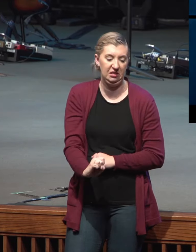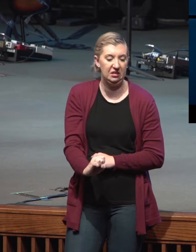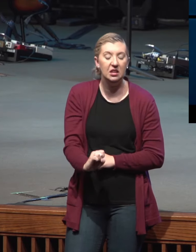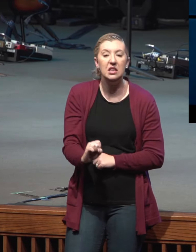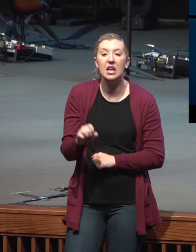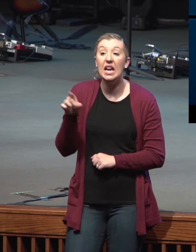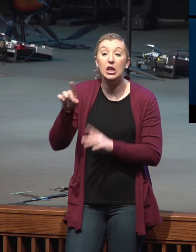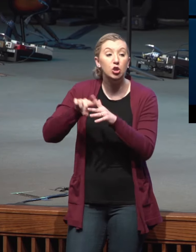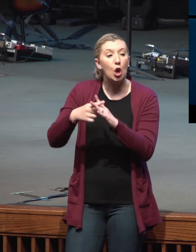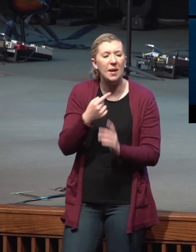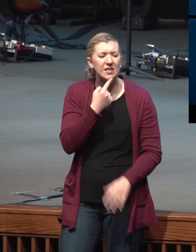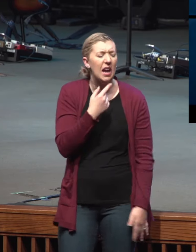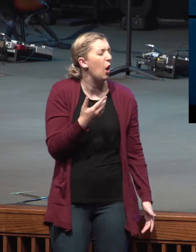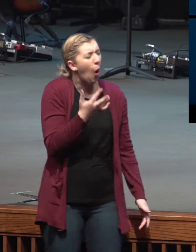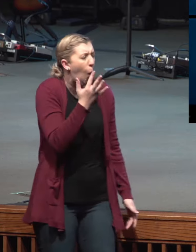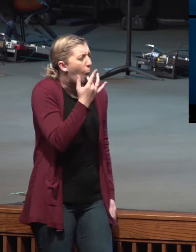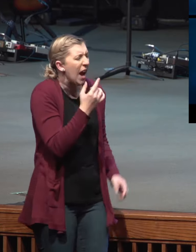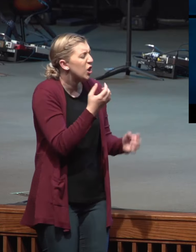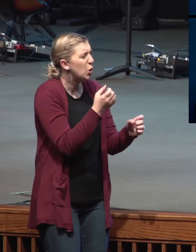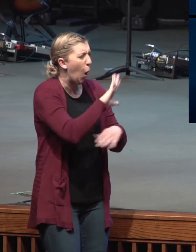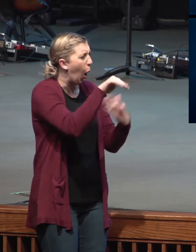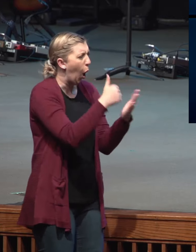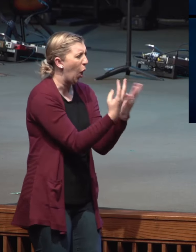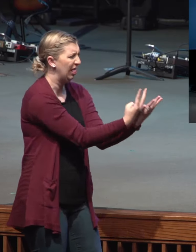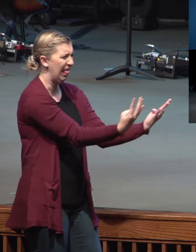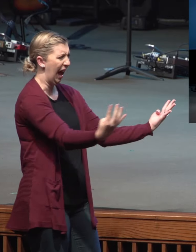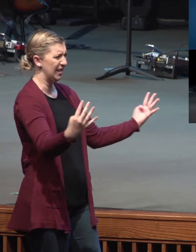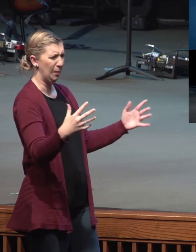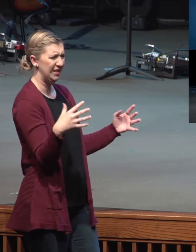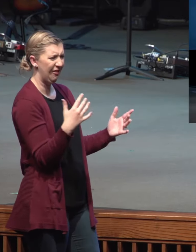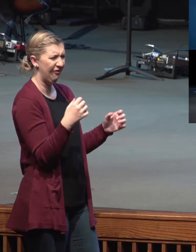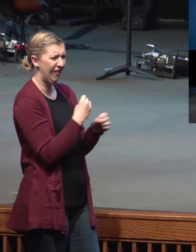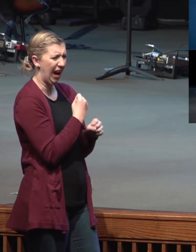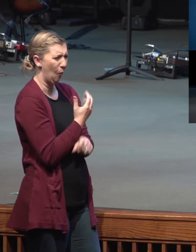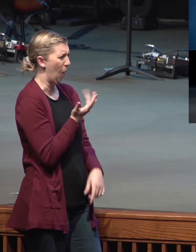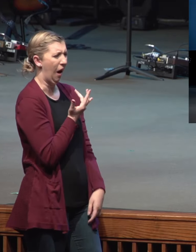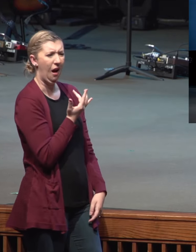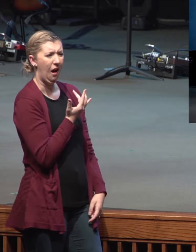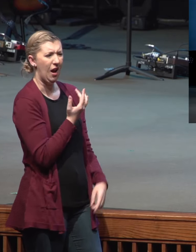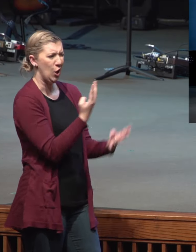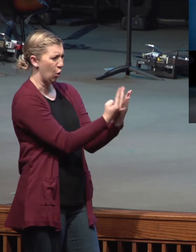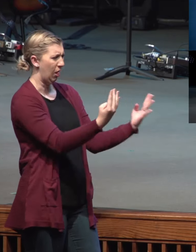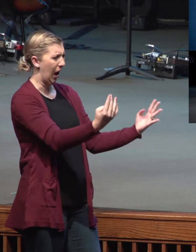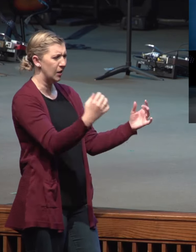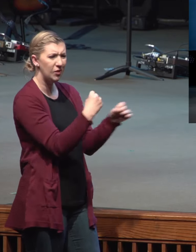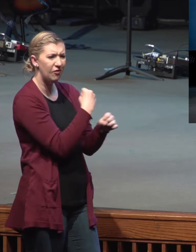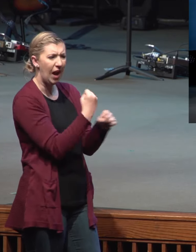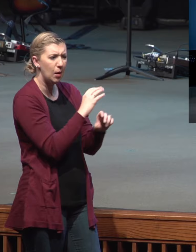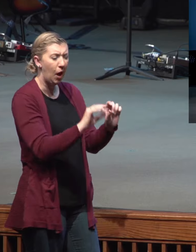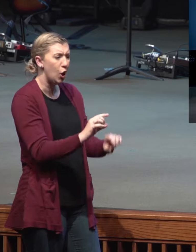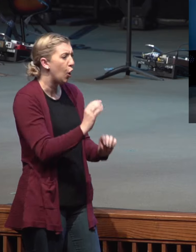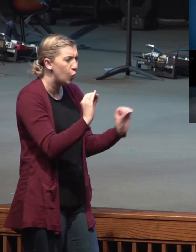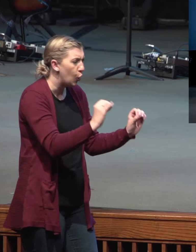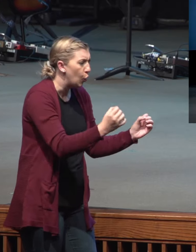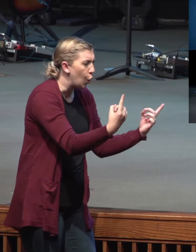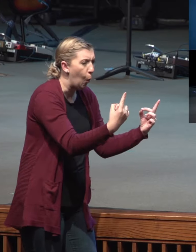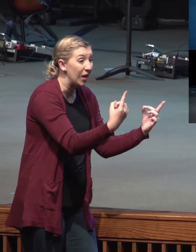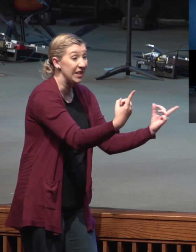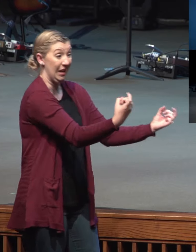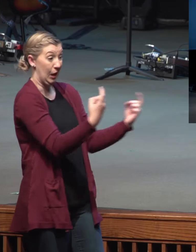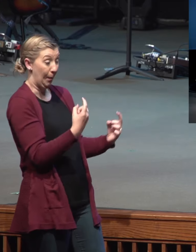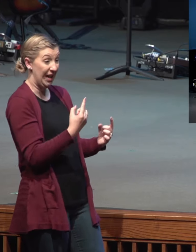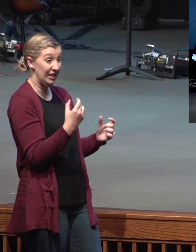He begins by saying, hey, why'd you all line up to fight up there? You're all lined up to fight, but no one's coming to